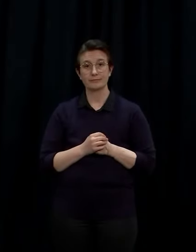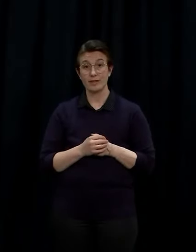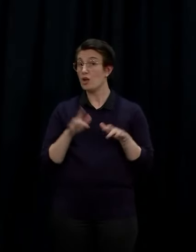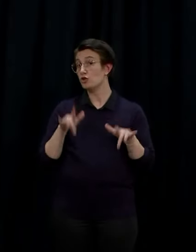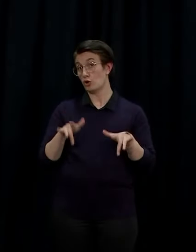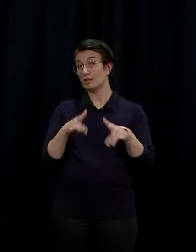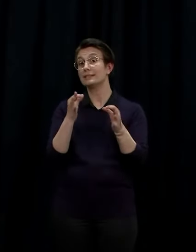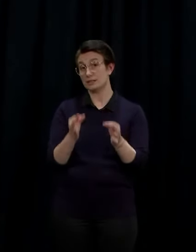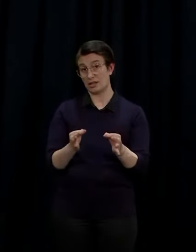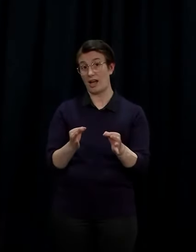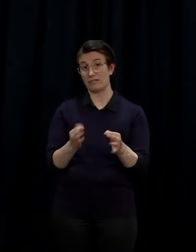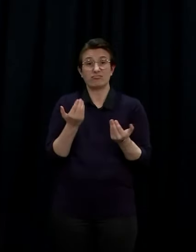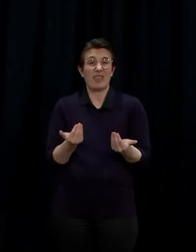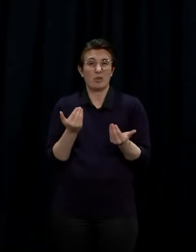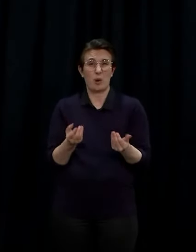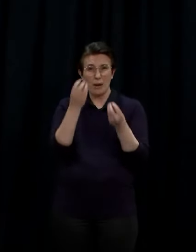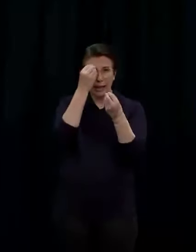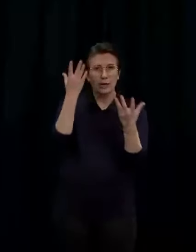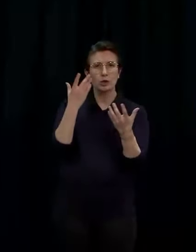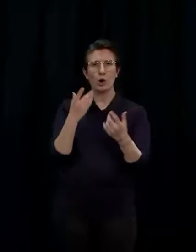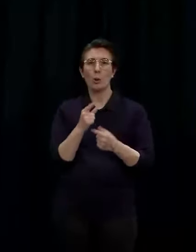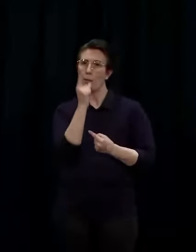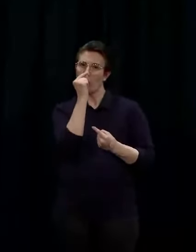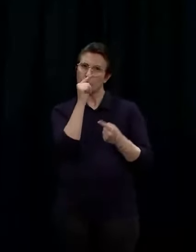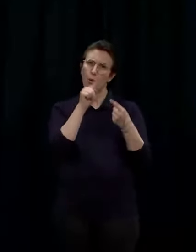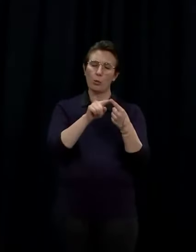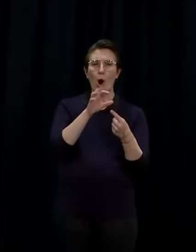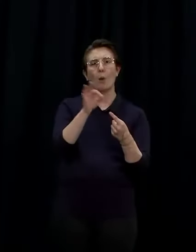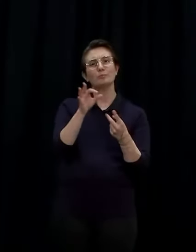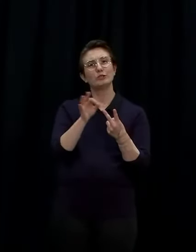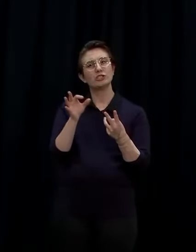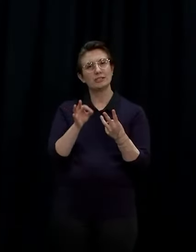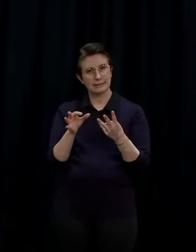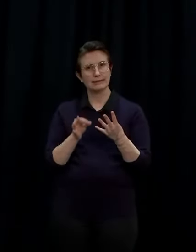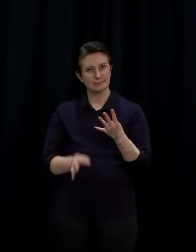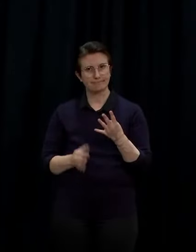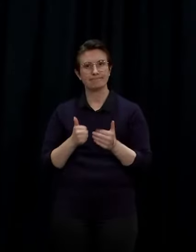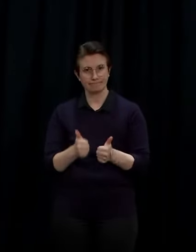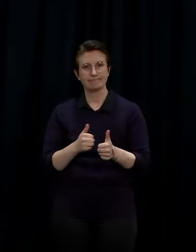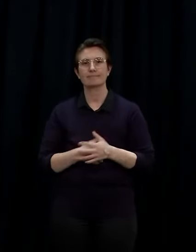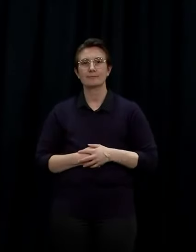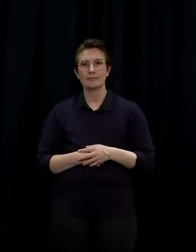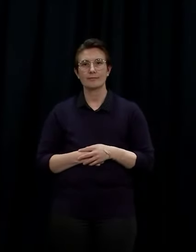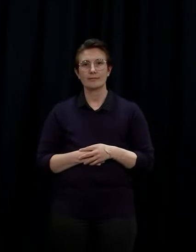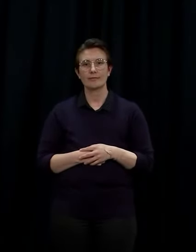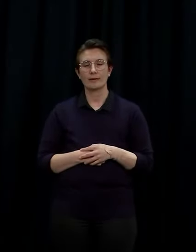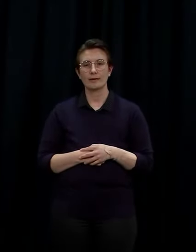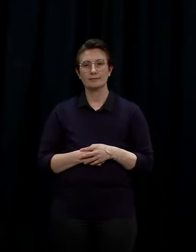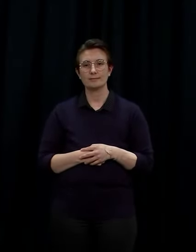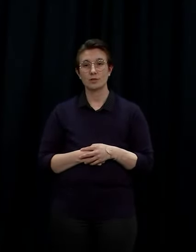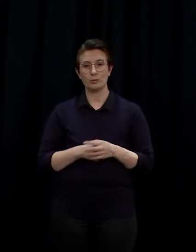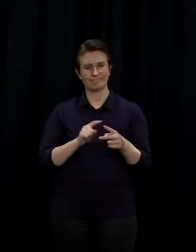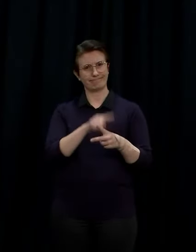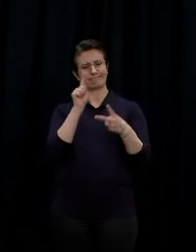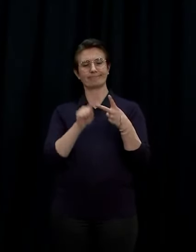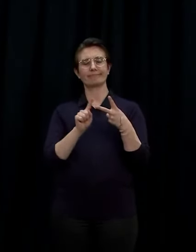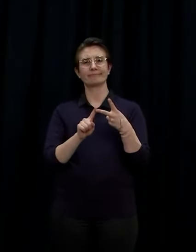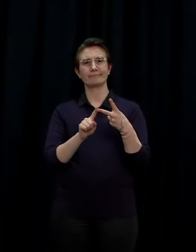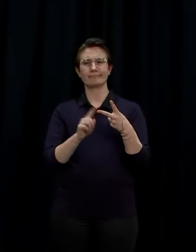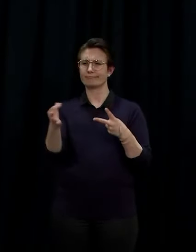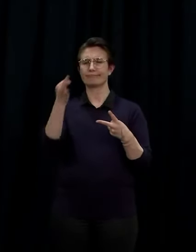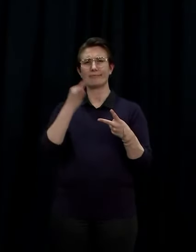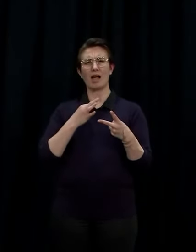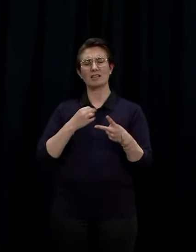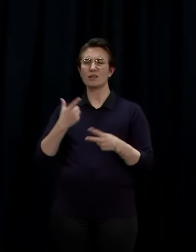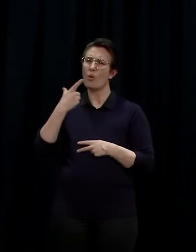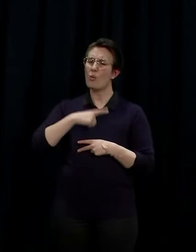likely scenarios. That update will again be on Monday. The second question people may ask is, why are we keeping the rest